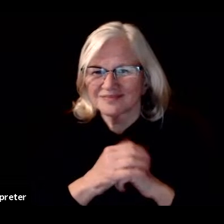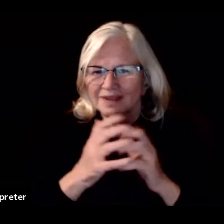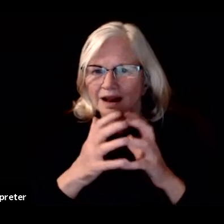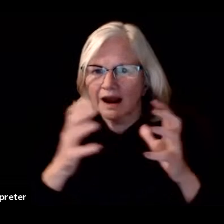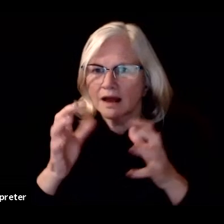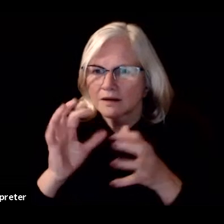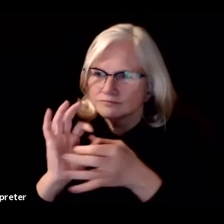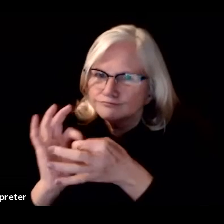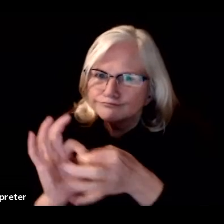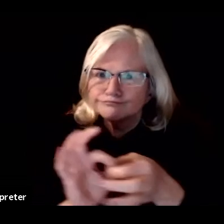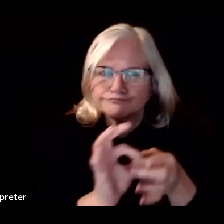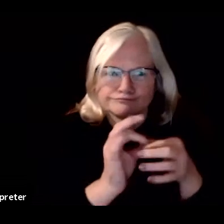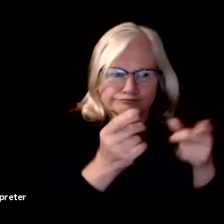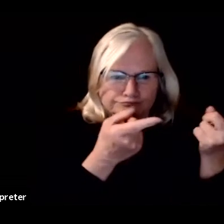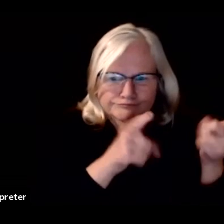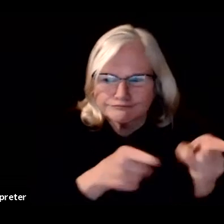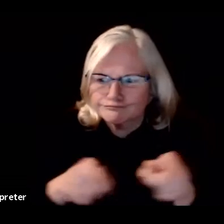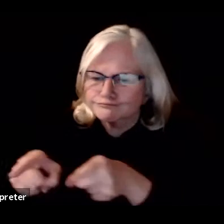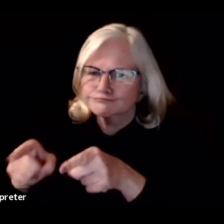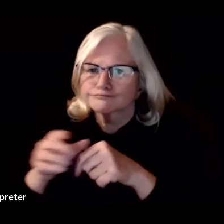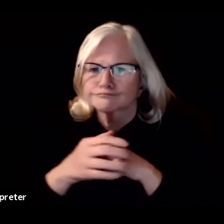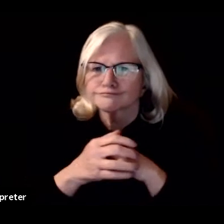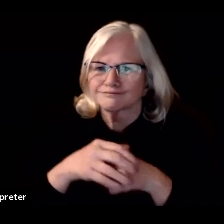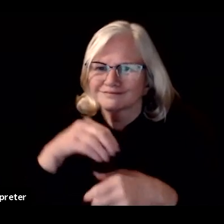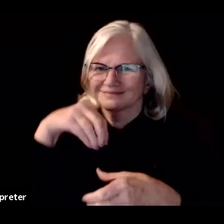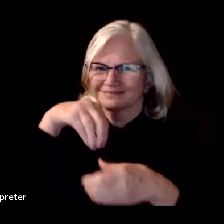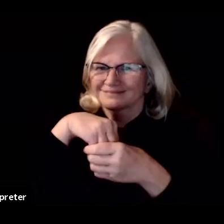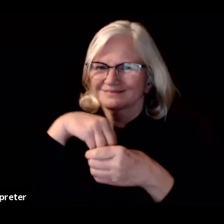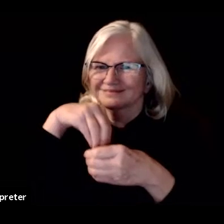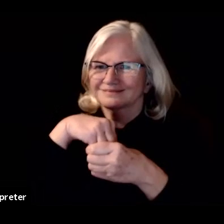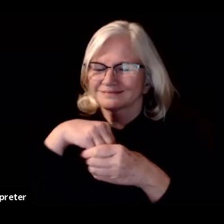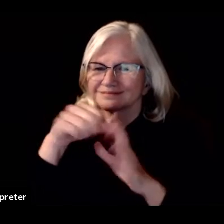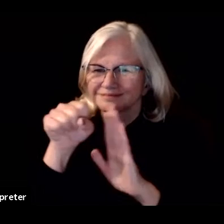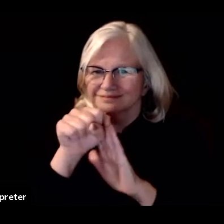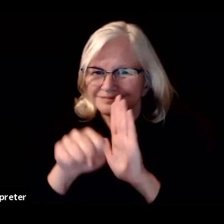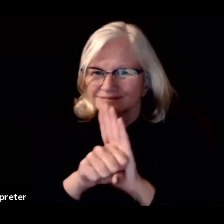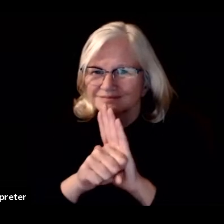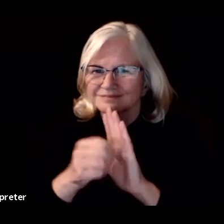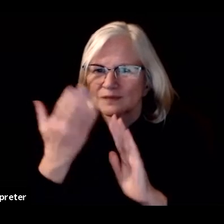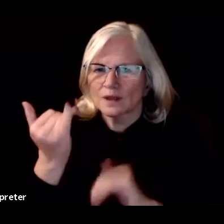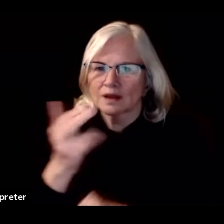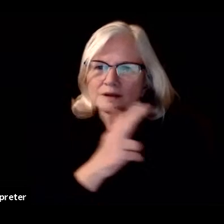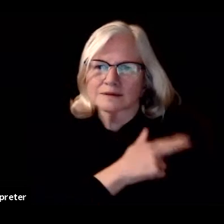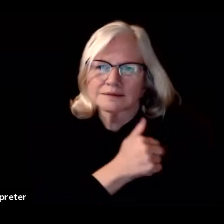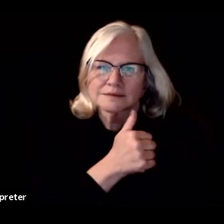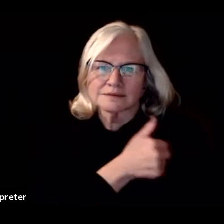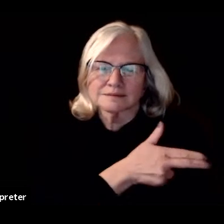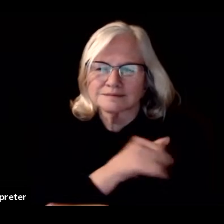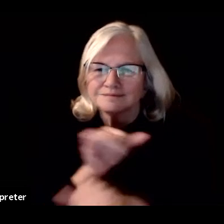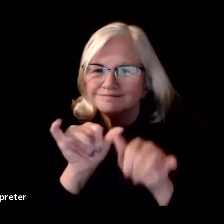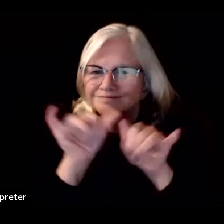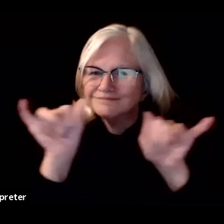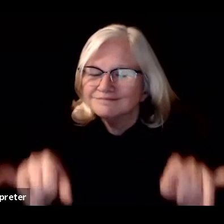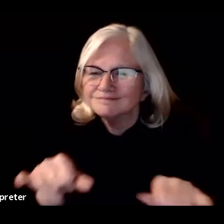within the regions of our state, with health systems and hospitals cooperating with each other